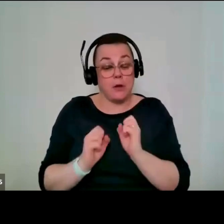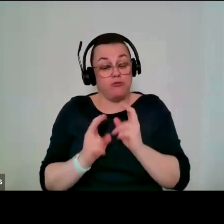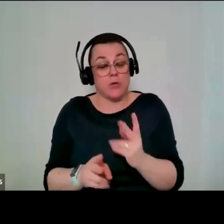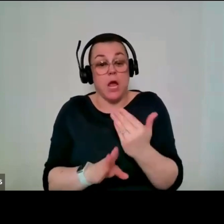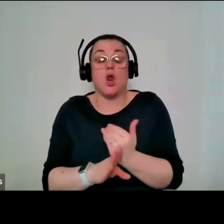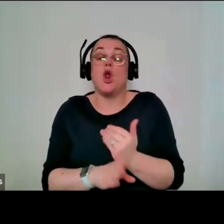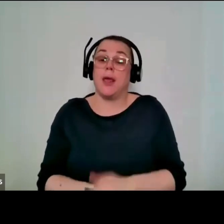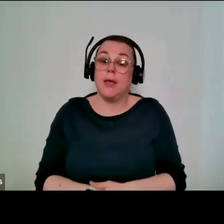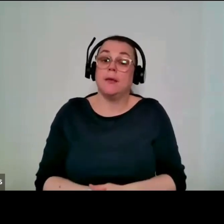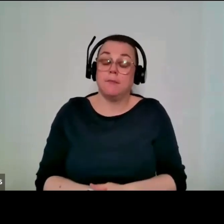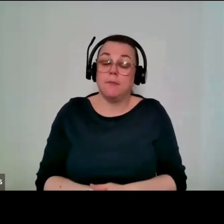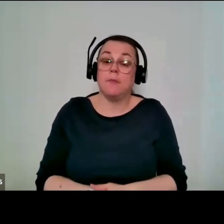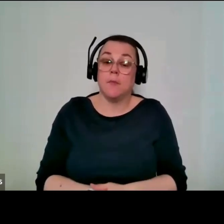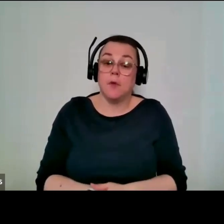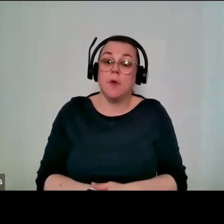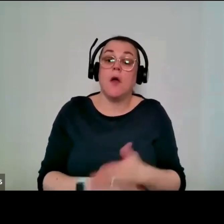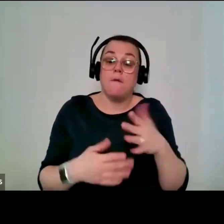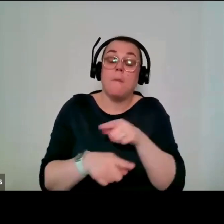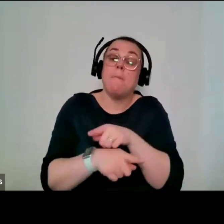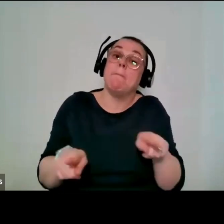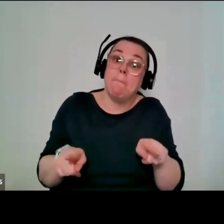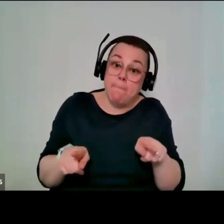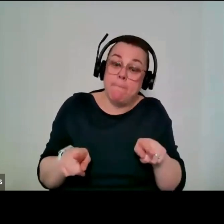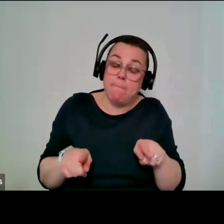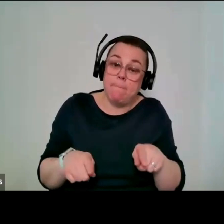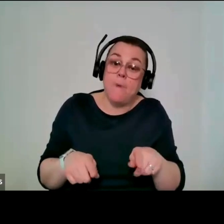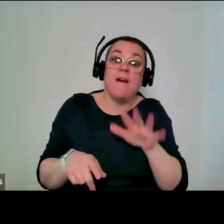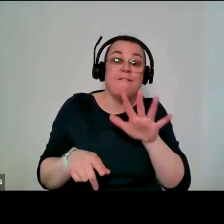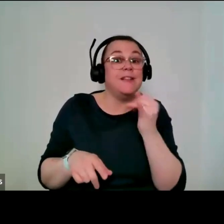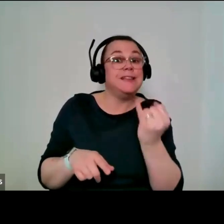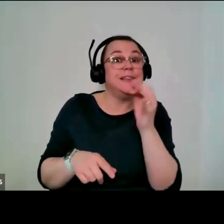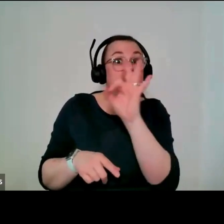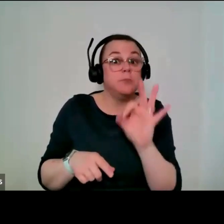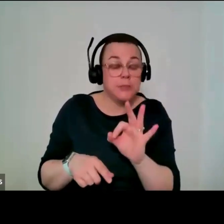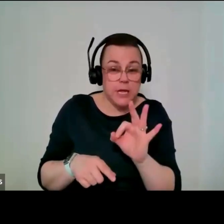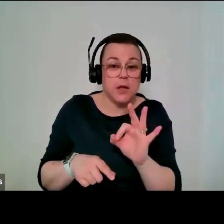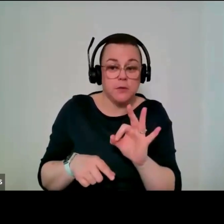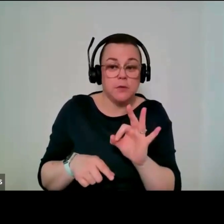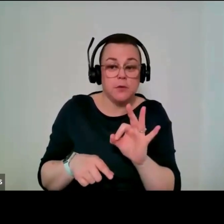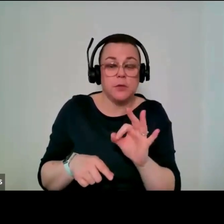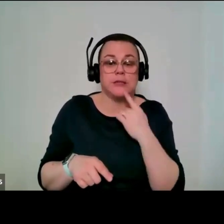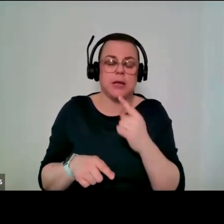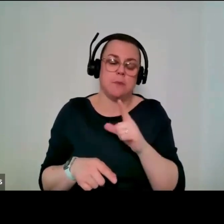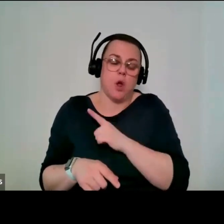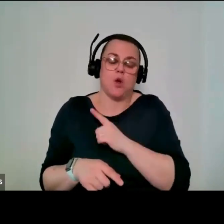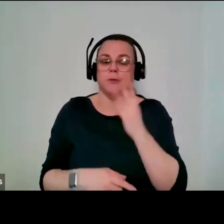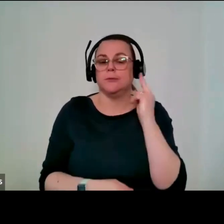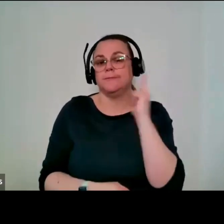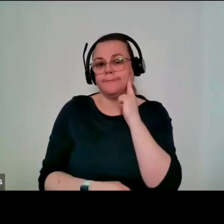early. And of those people, 56% said it was because of their hearing loss.